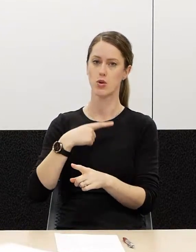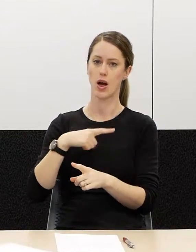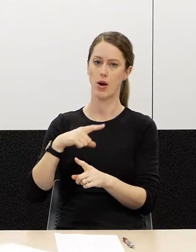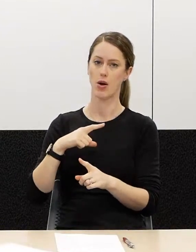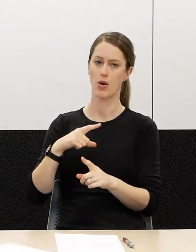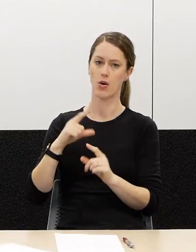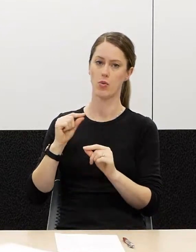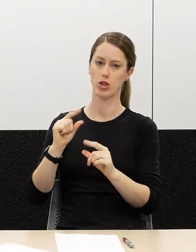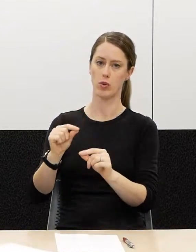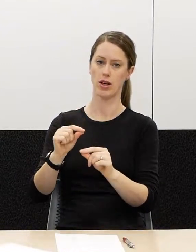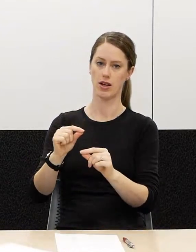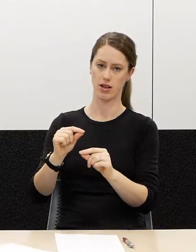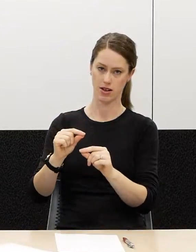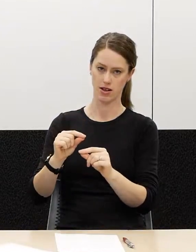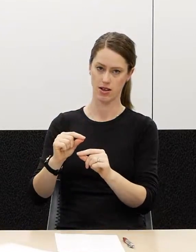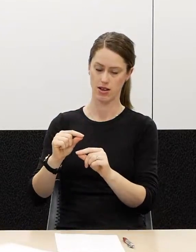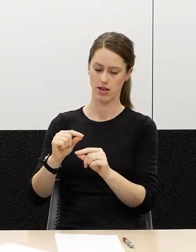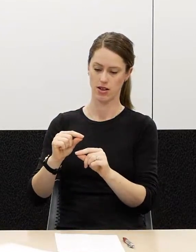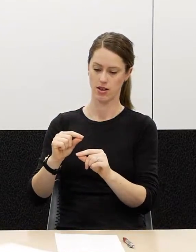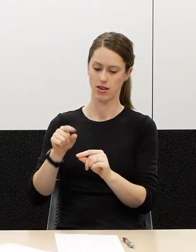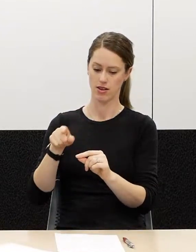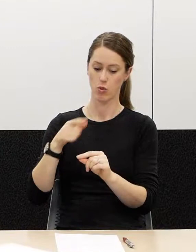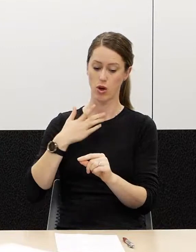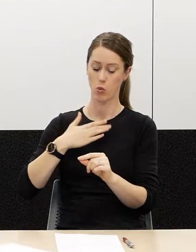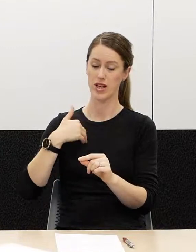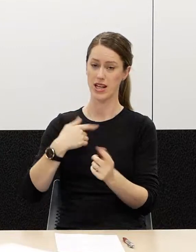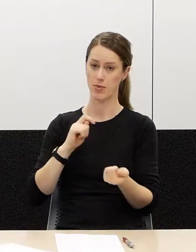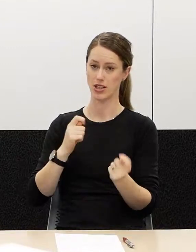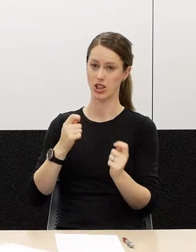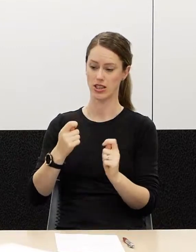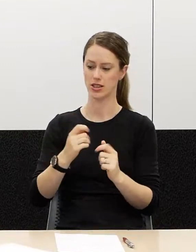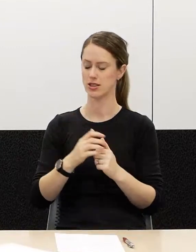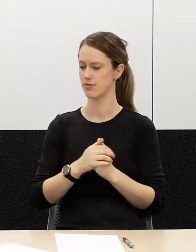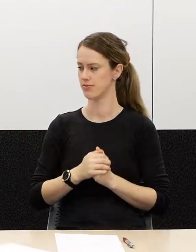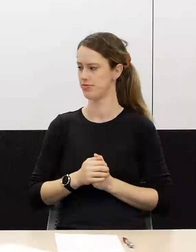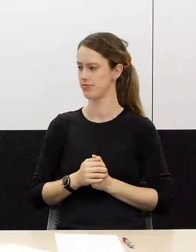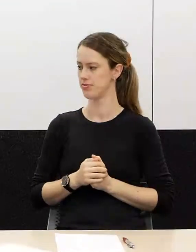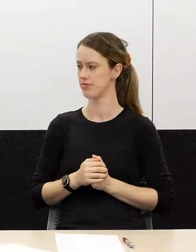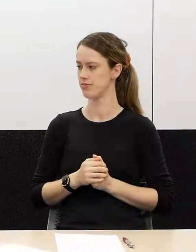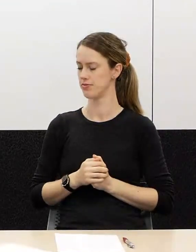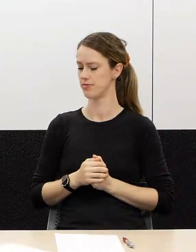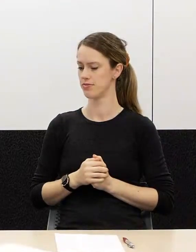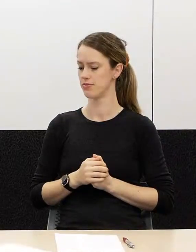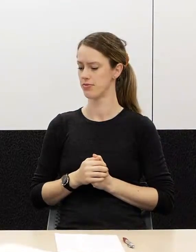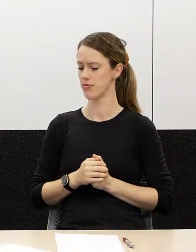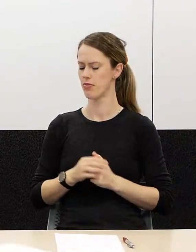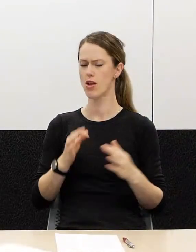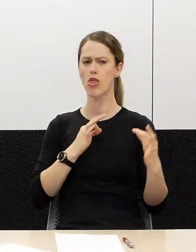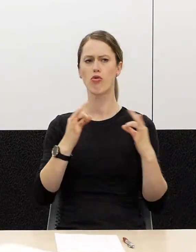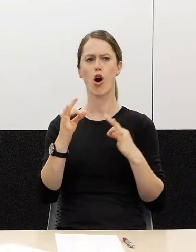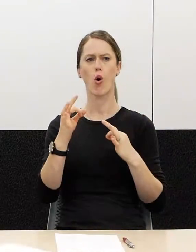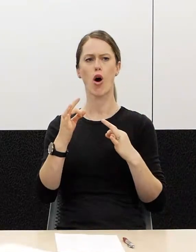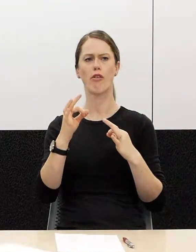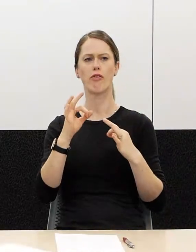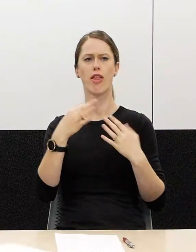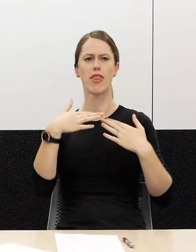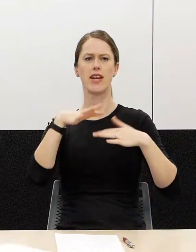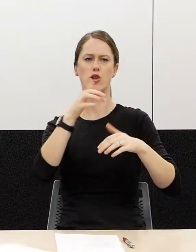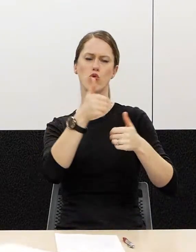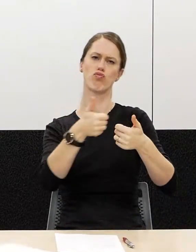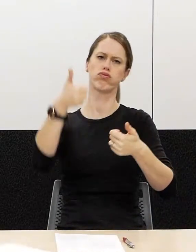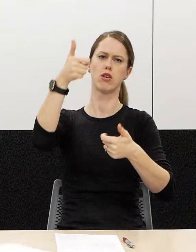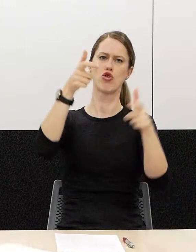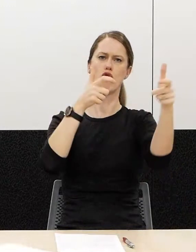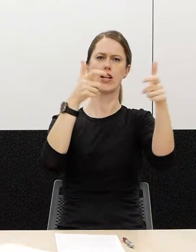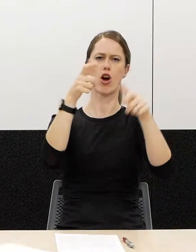what we're doing, because we need to make some changes. So really happy to hear. Yeah, and also part of the role of the National Director of Cancer is to be out